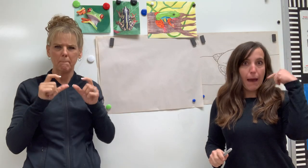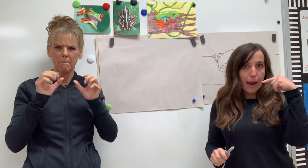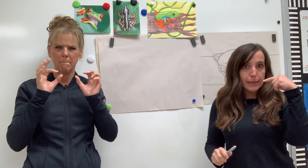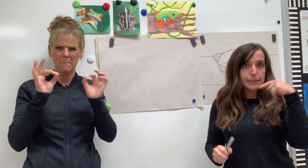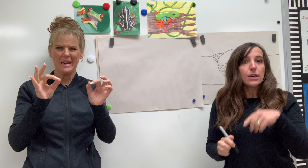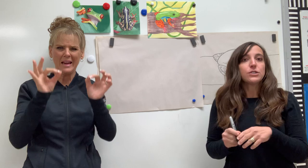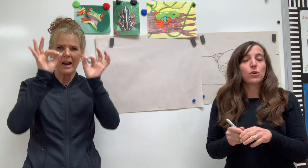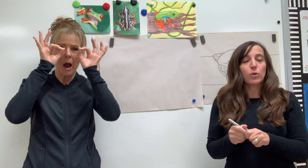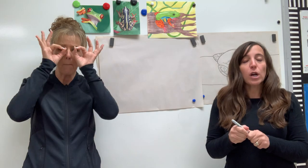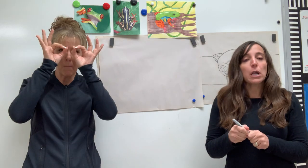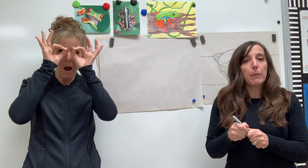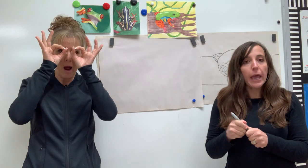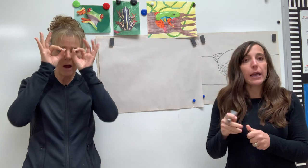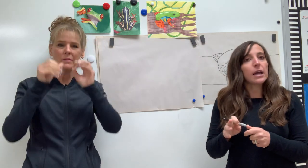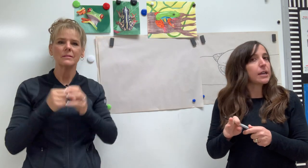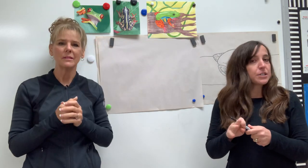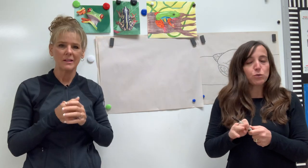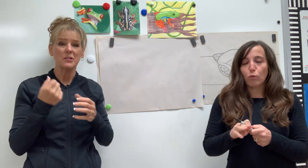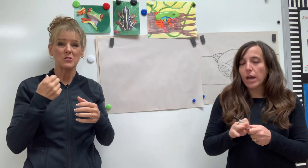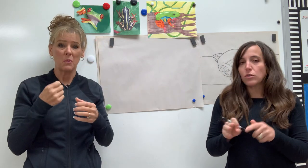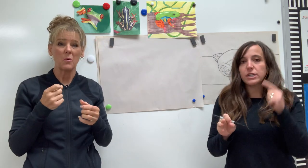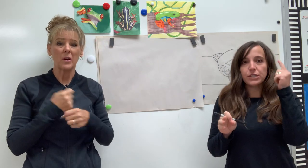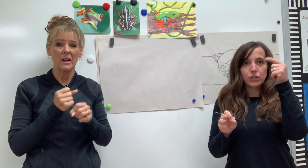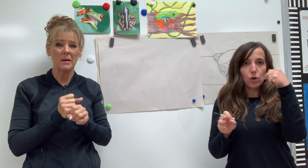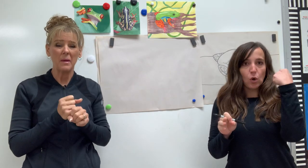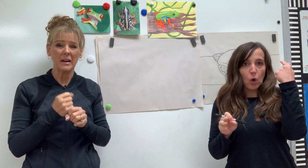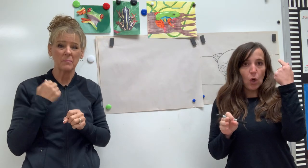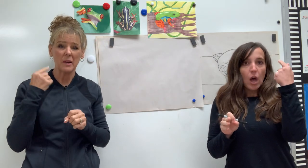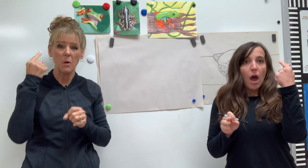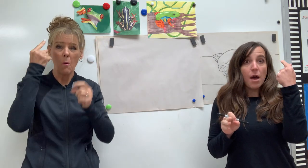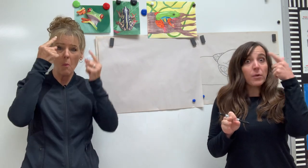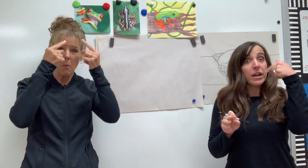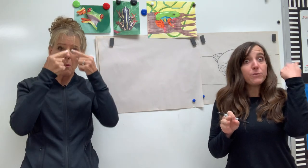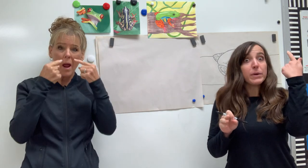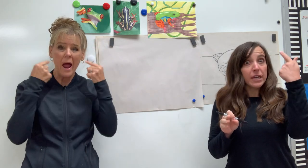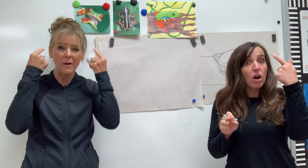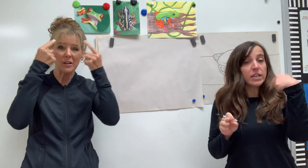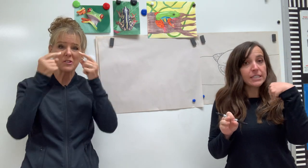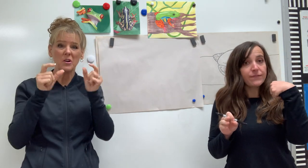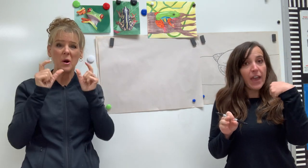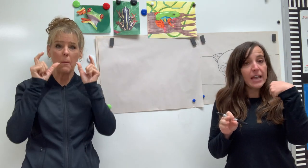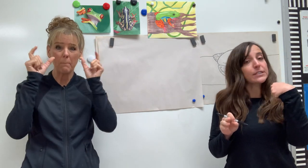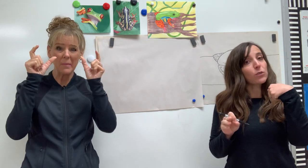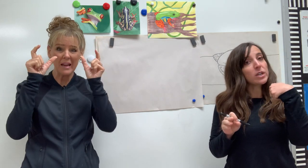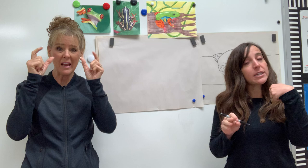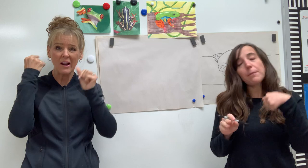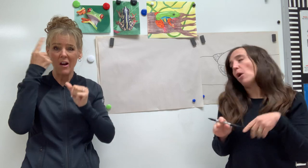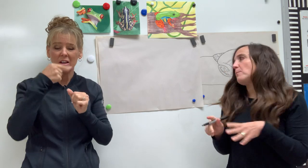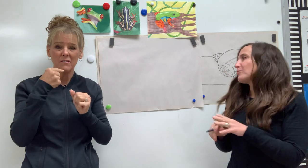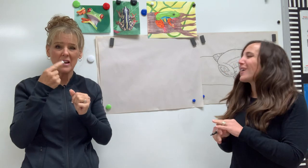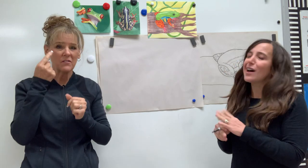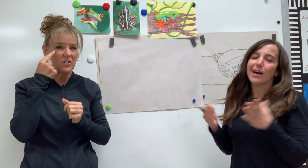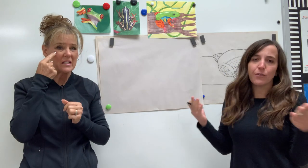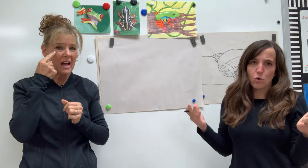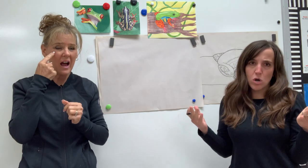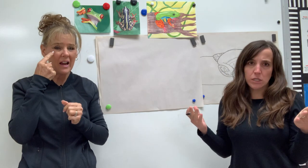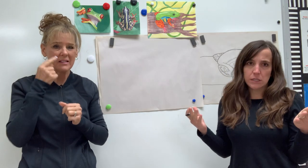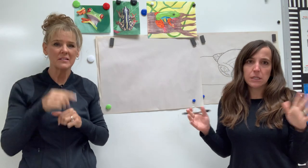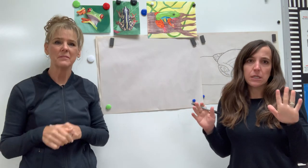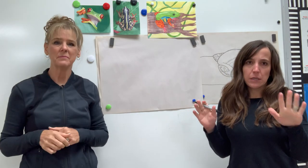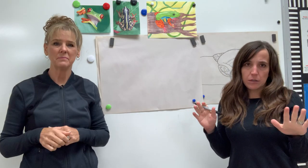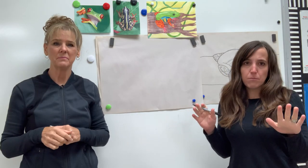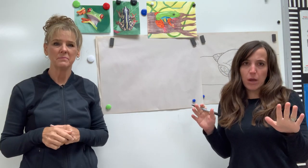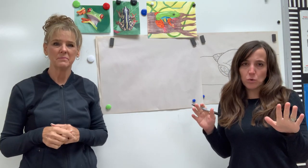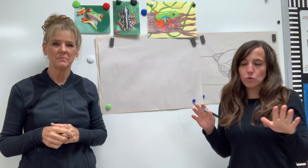big eyes. So we're going to make a nice rounded circle, kind of big on his face for his eyeball. Of